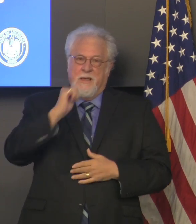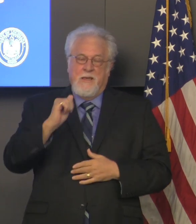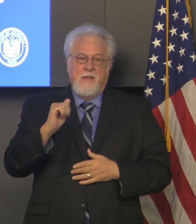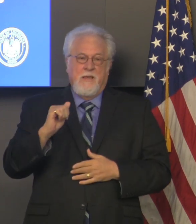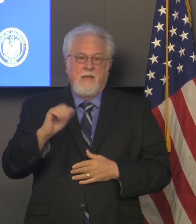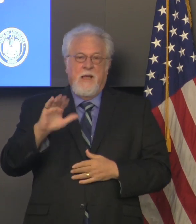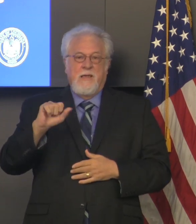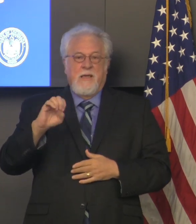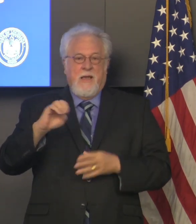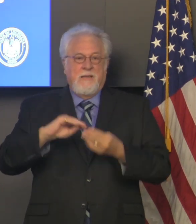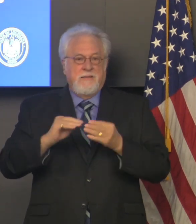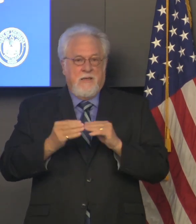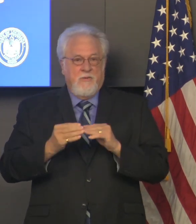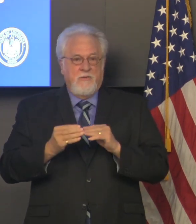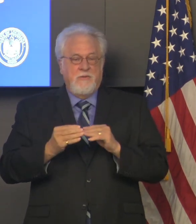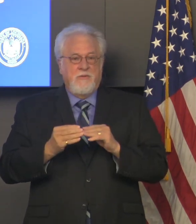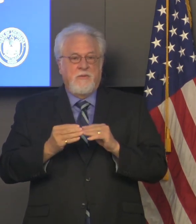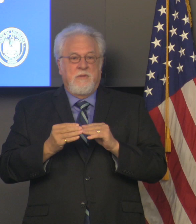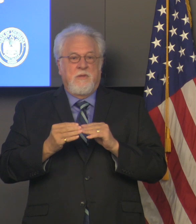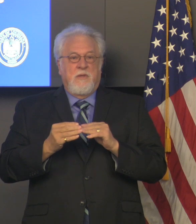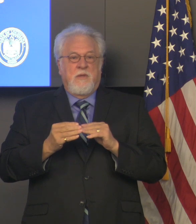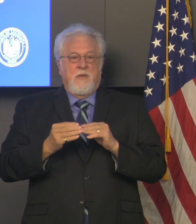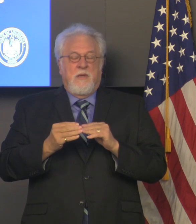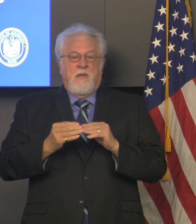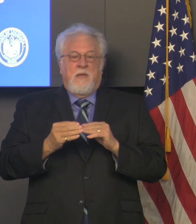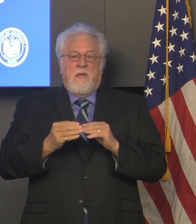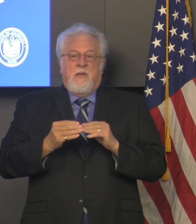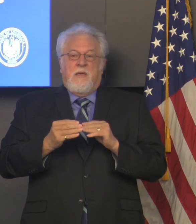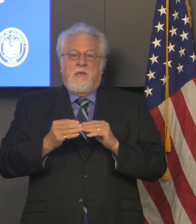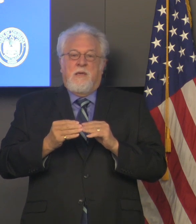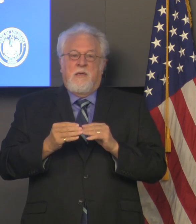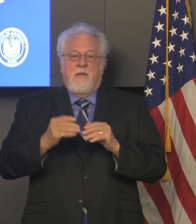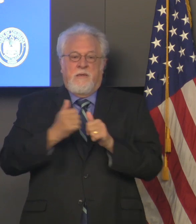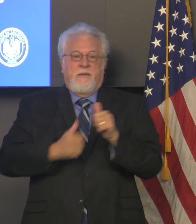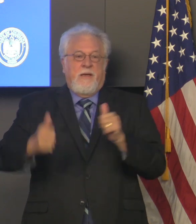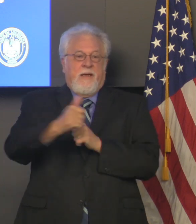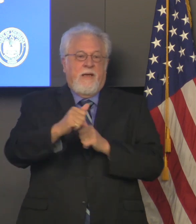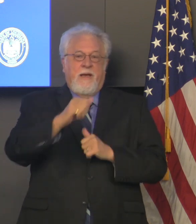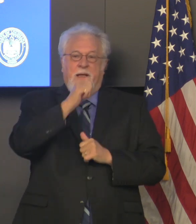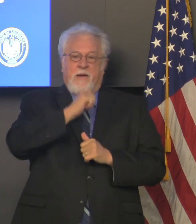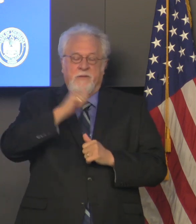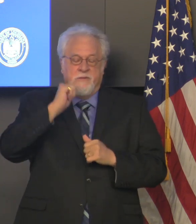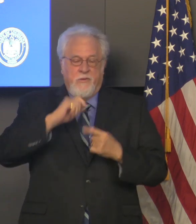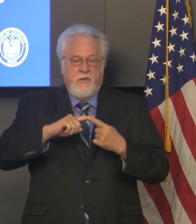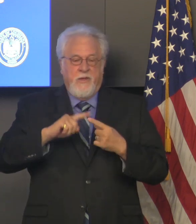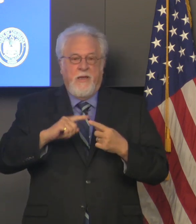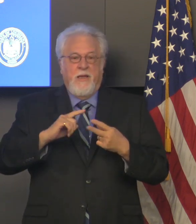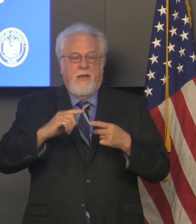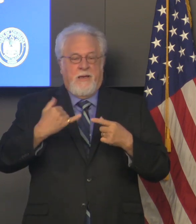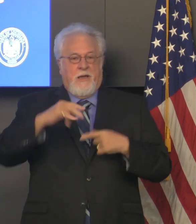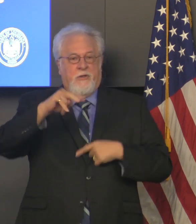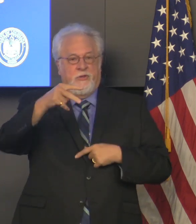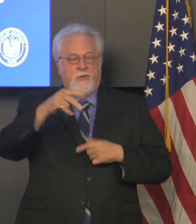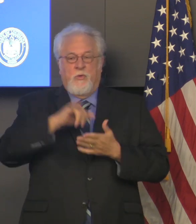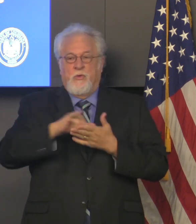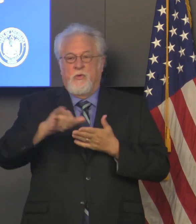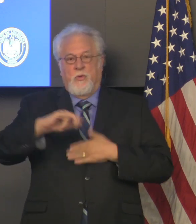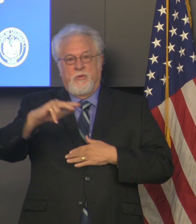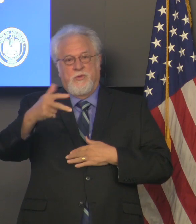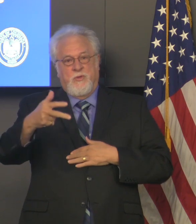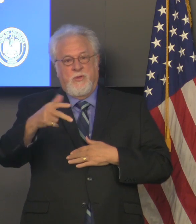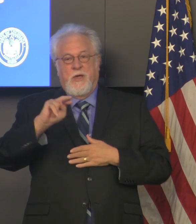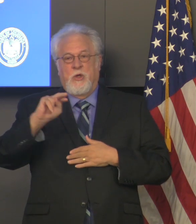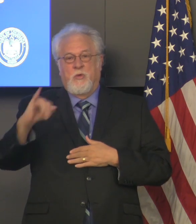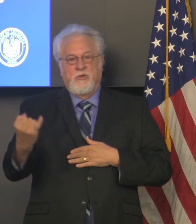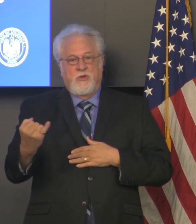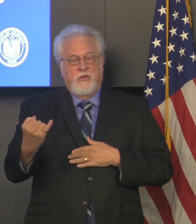case numbers the way that we were. It puts us ahead of Arizona, now the number 2 state. New York's number 3, New